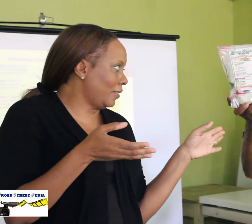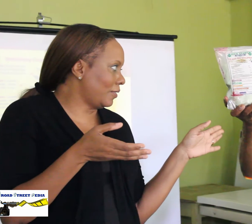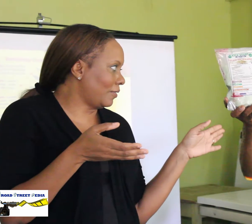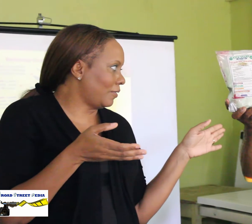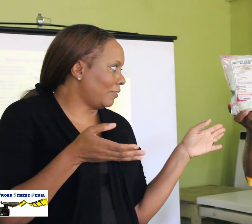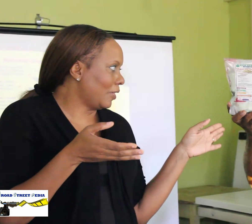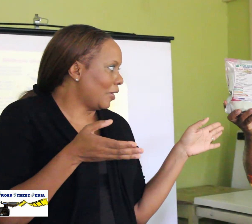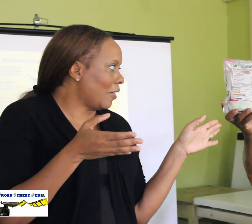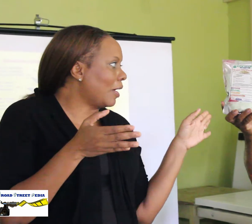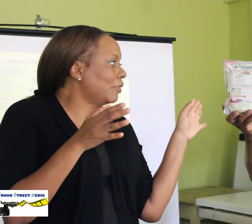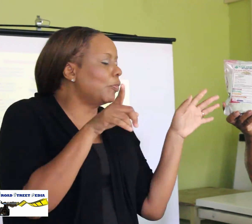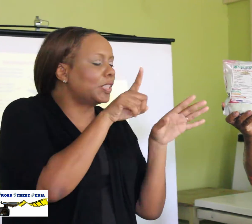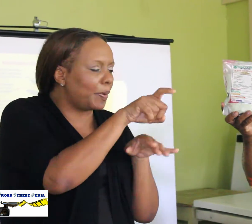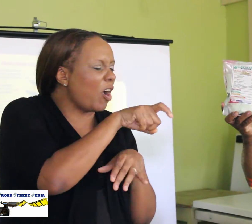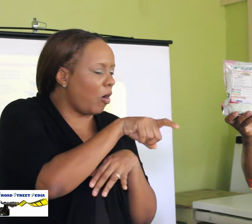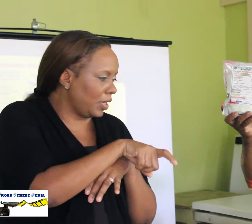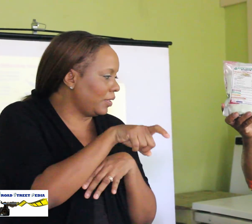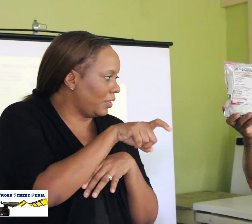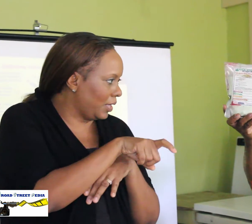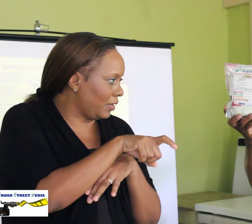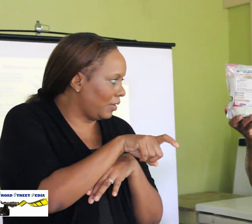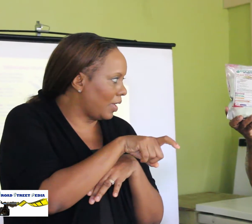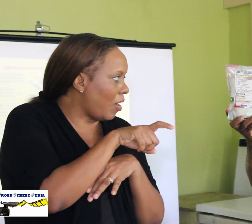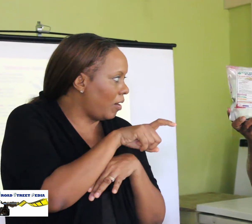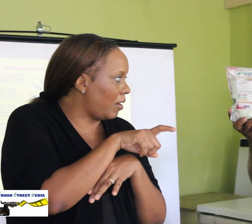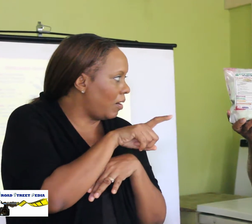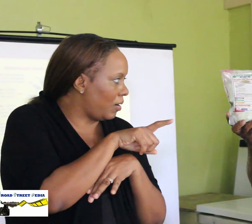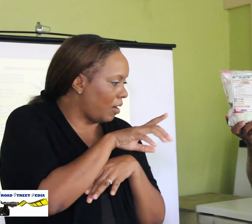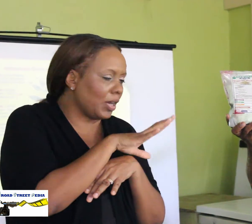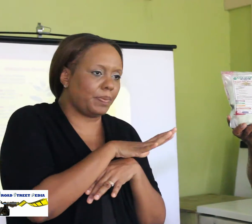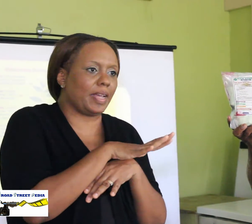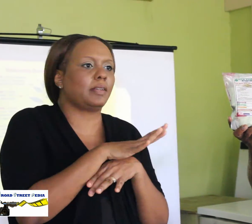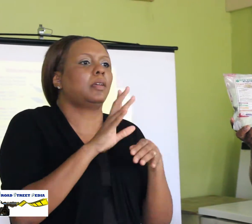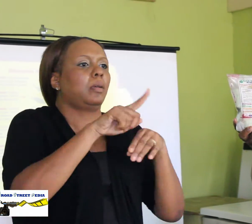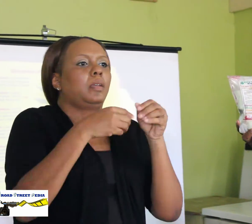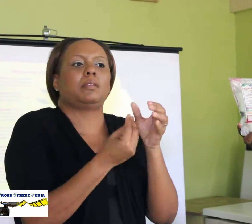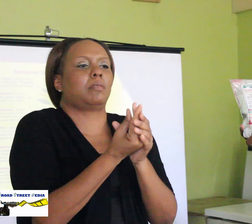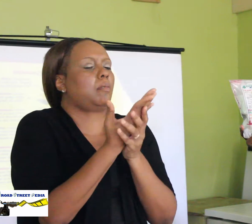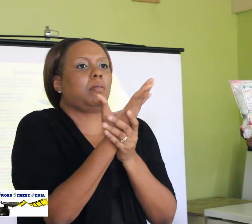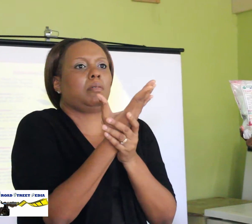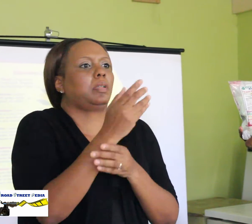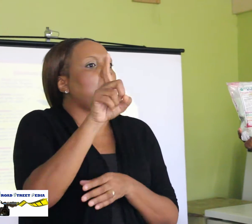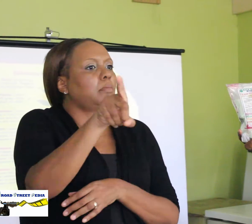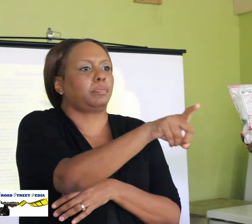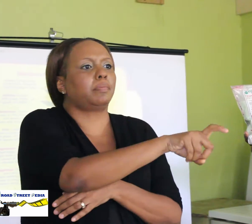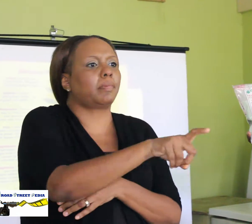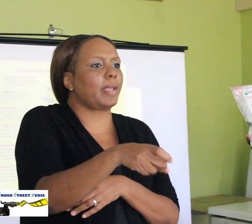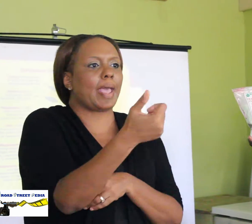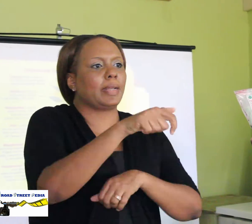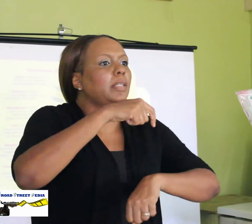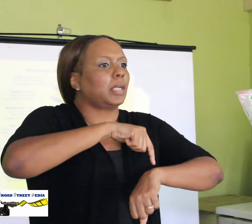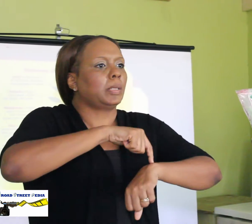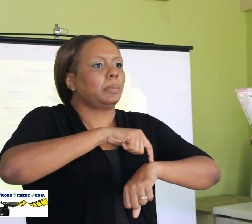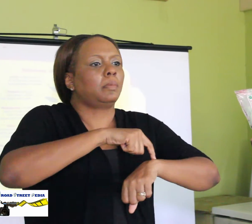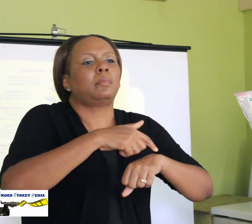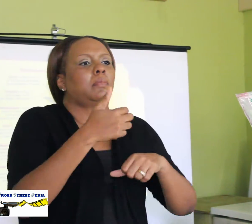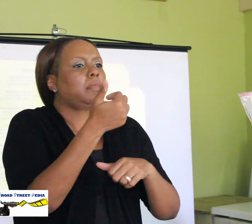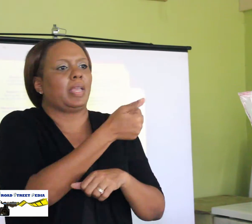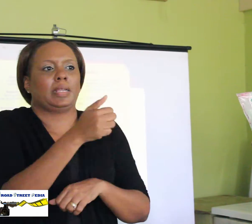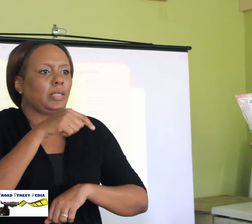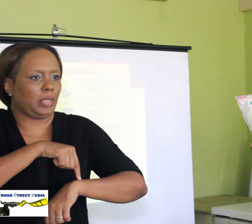Before? We spray on the plant. On the plant. Yeah. And it absorbs through the